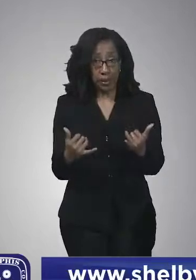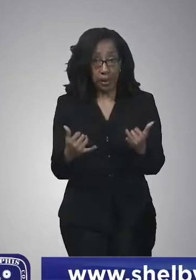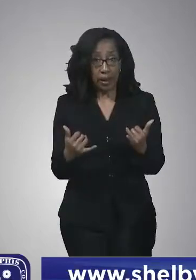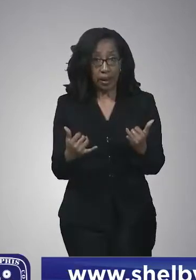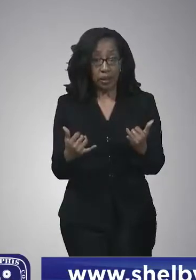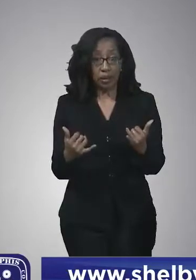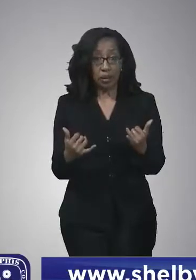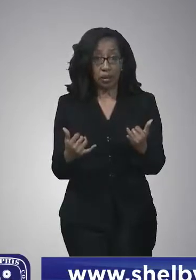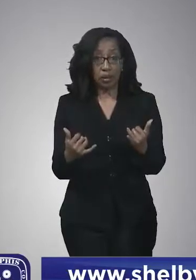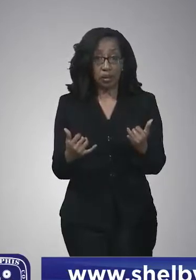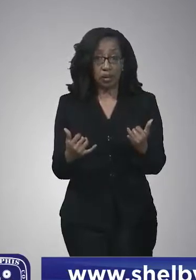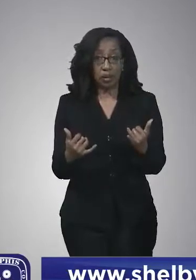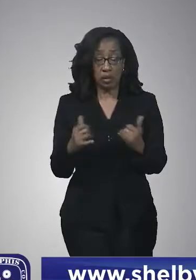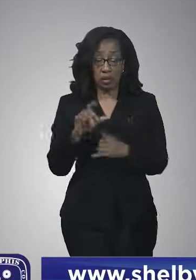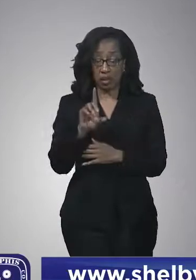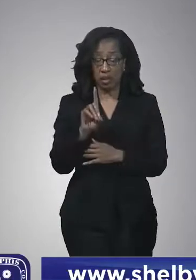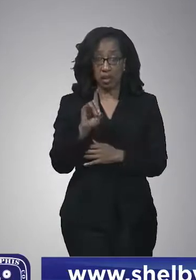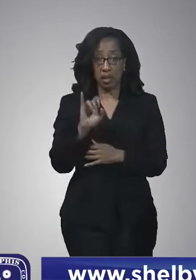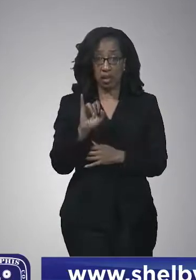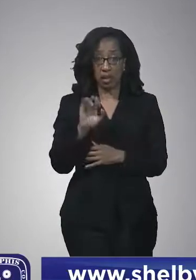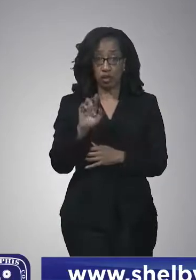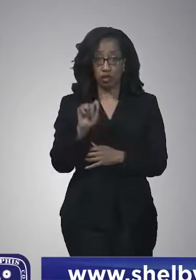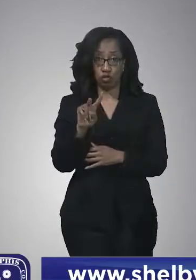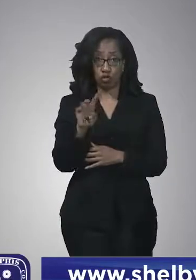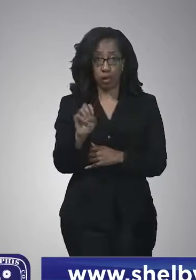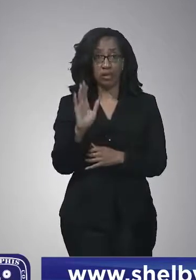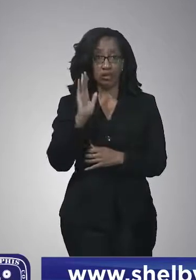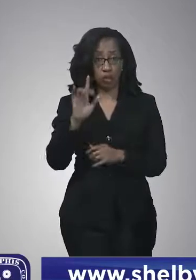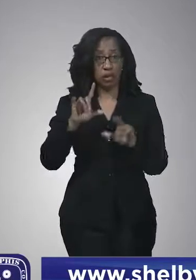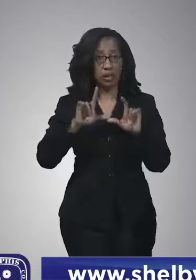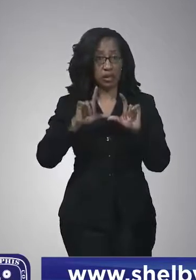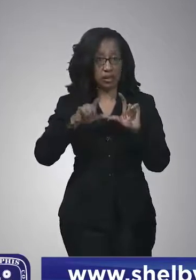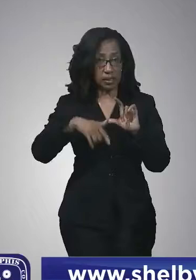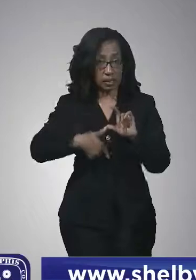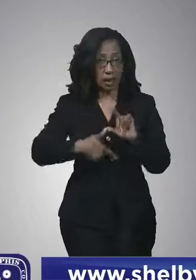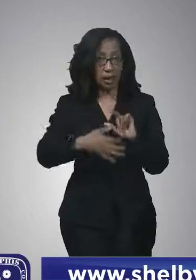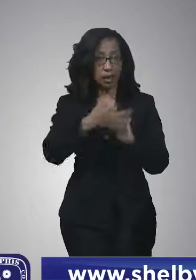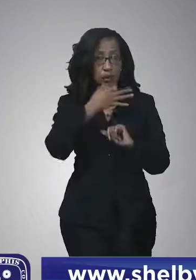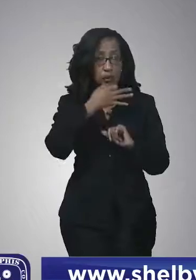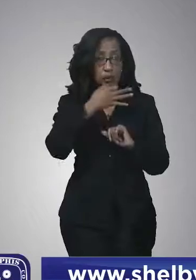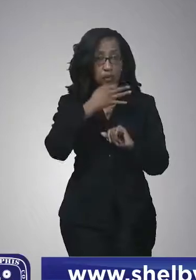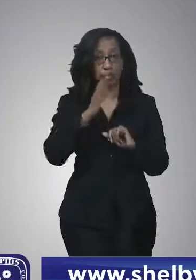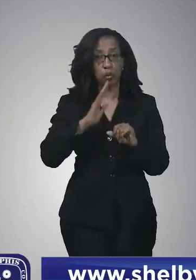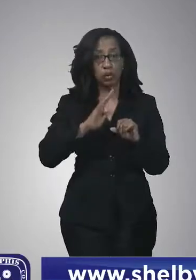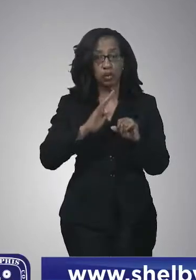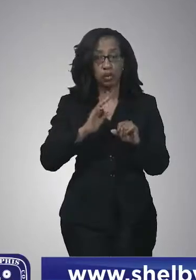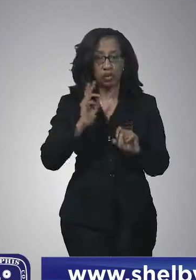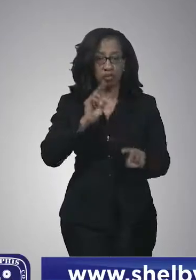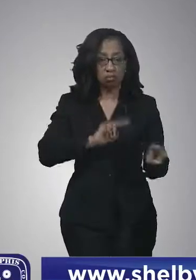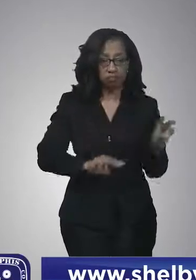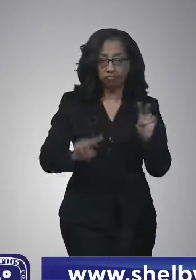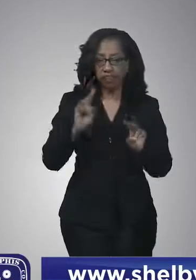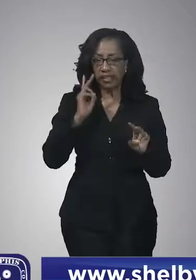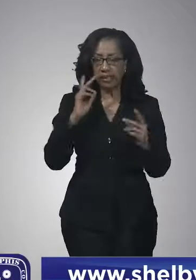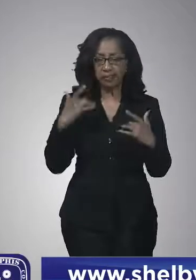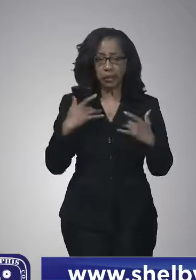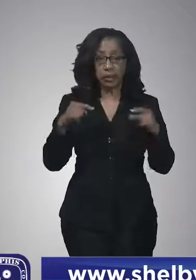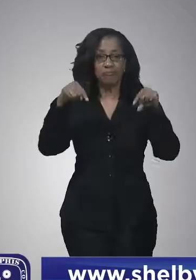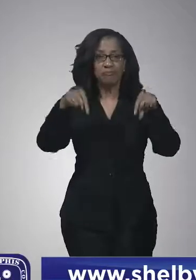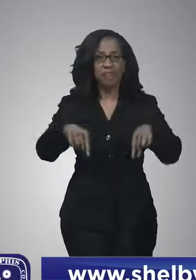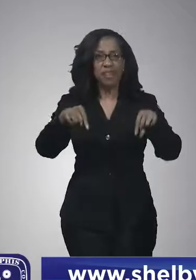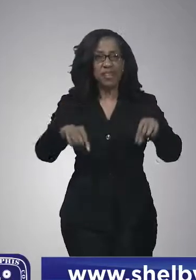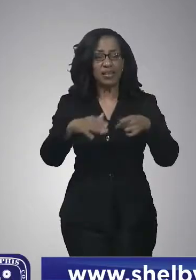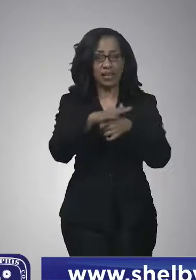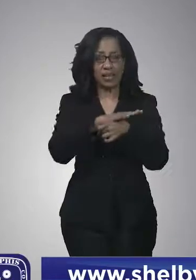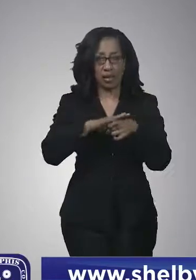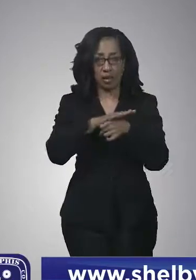current directive is about to expire, and we will use local trends, local data, what we know is going